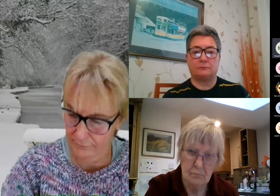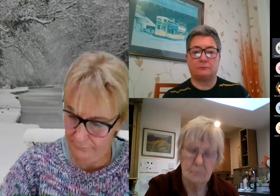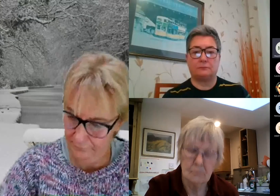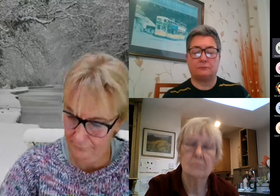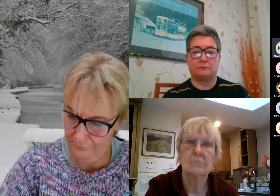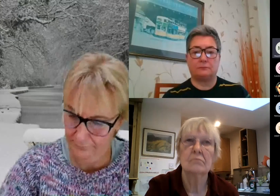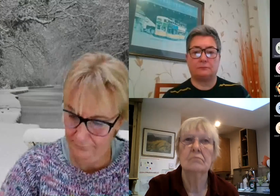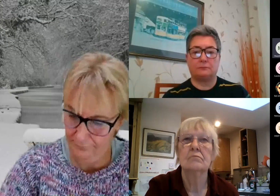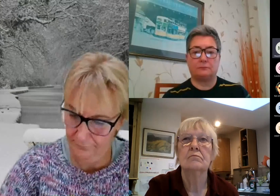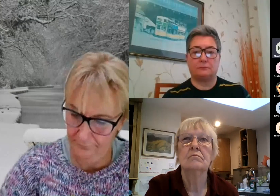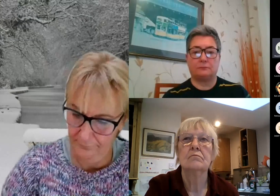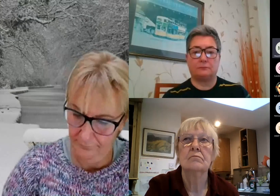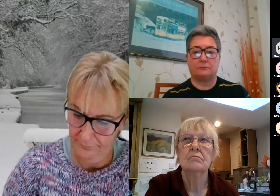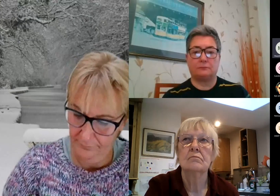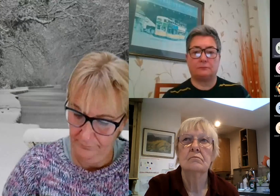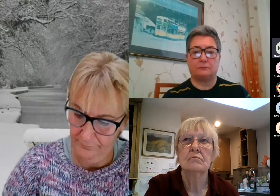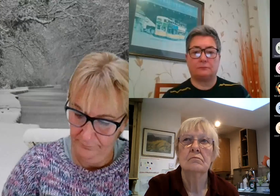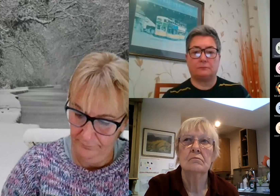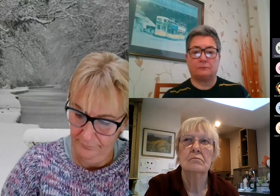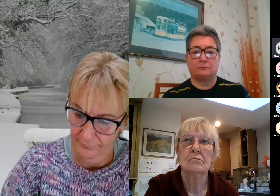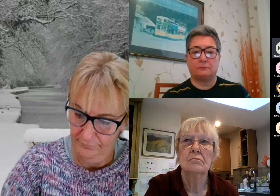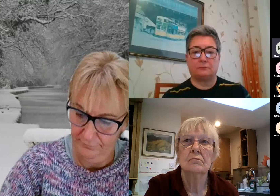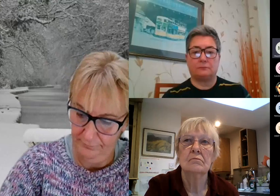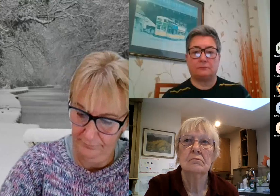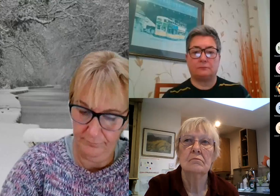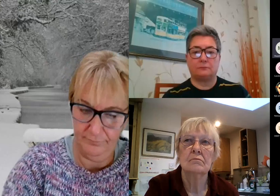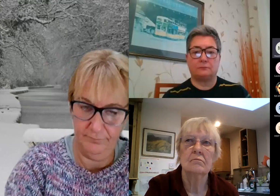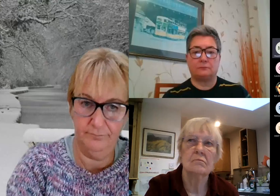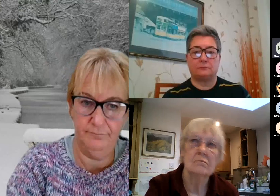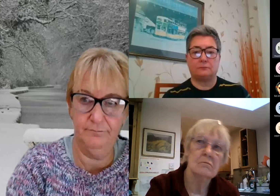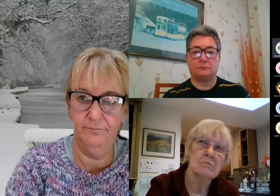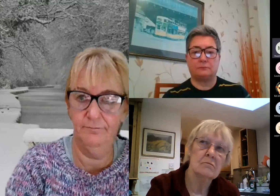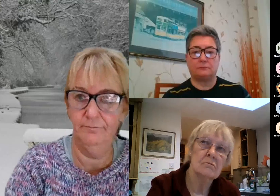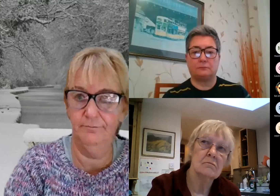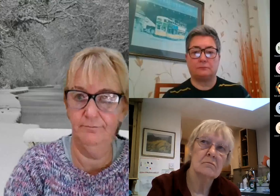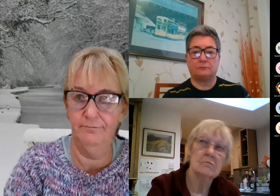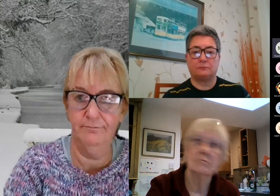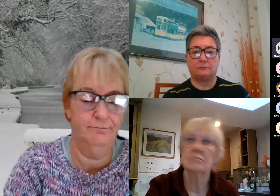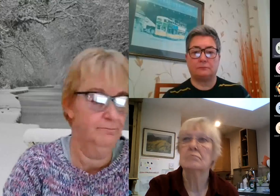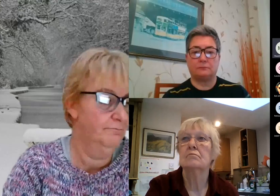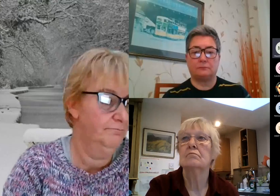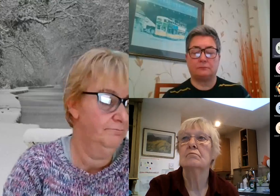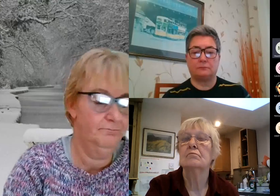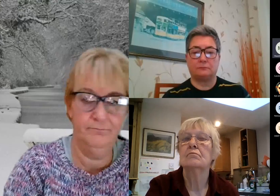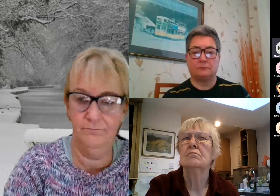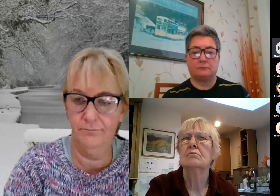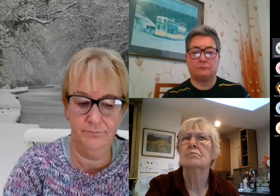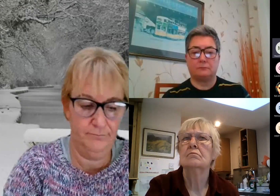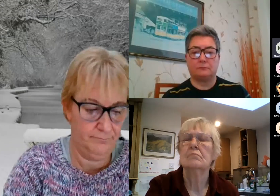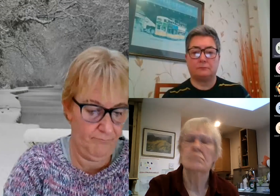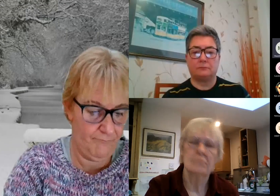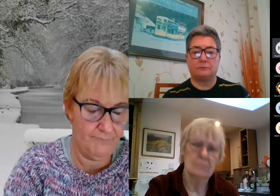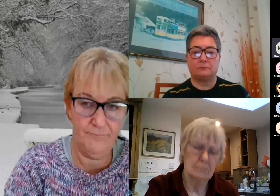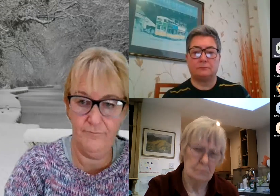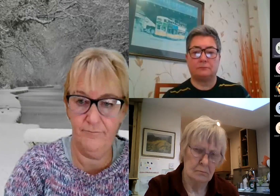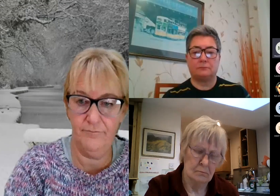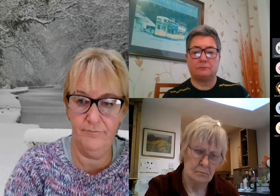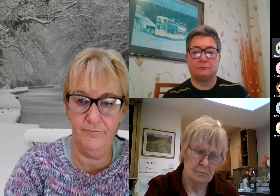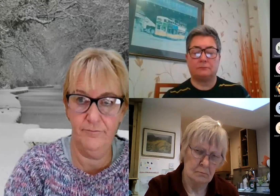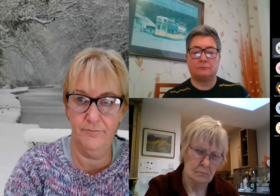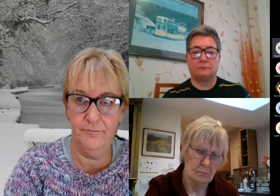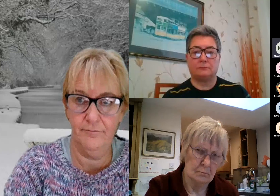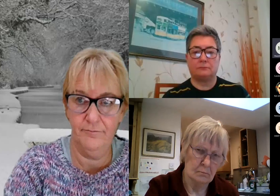Also, tribunals tend to take a very dim view of this as well. So it might be